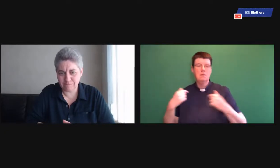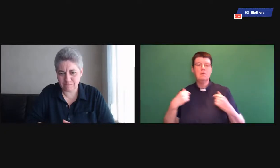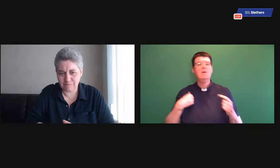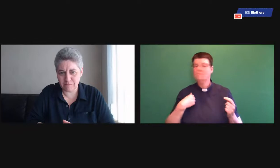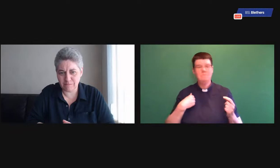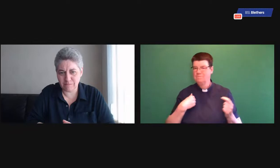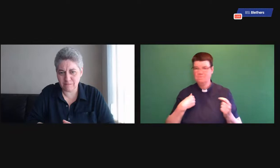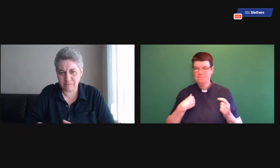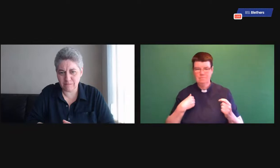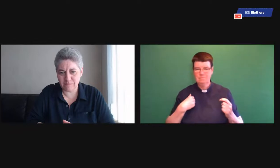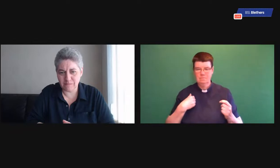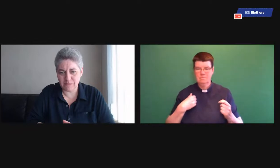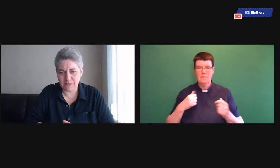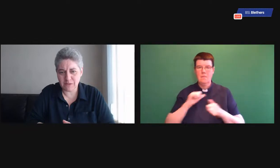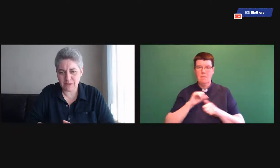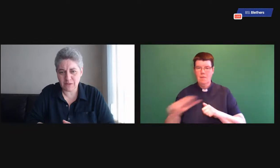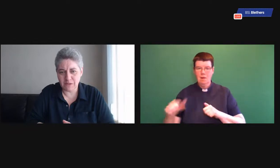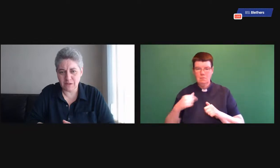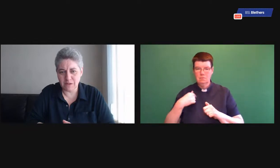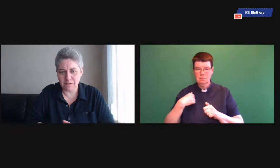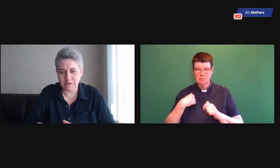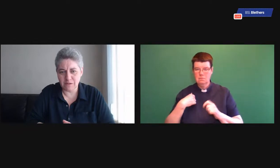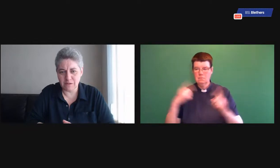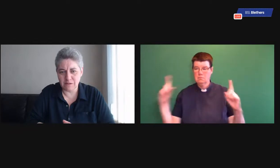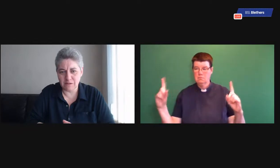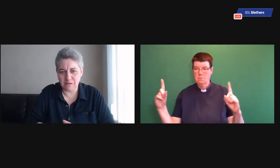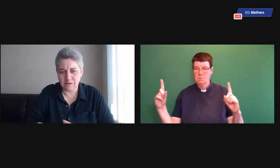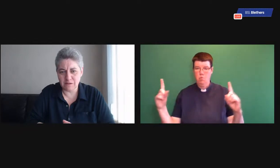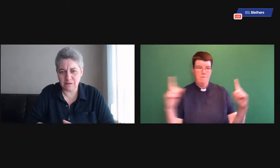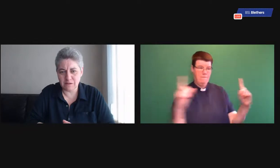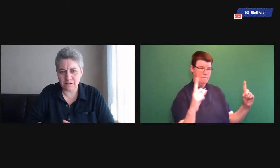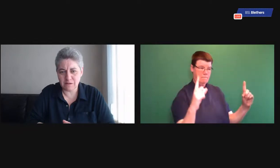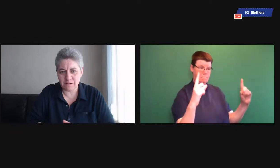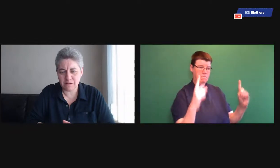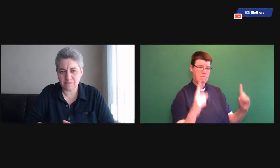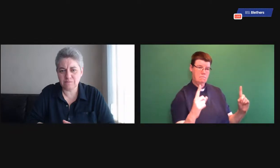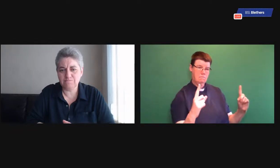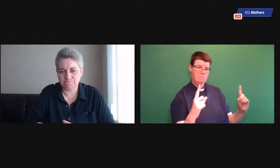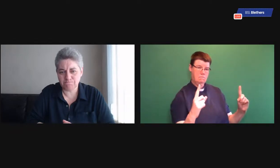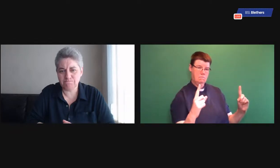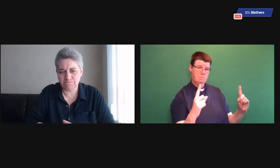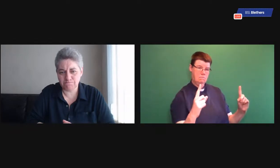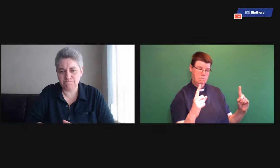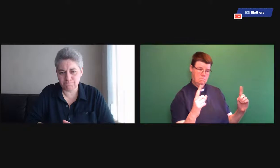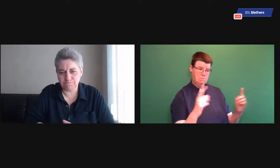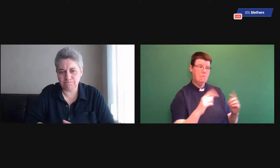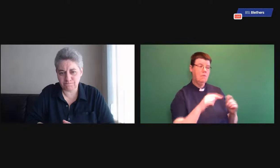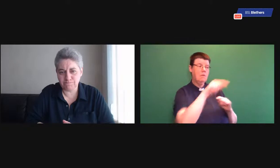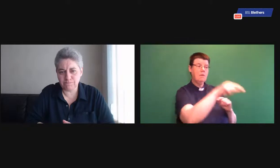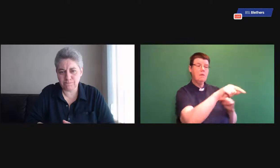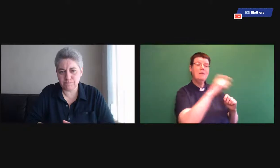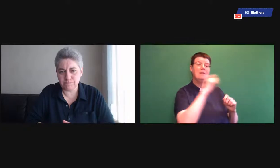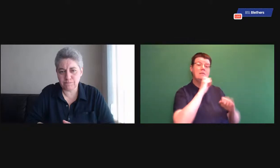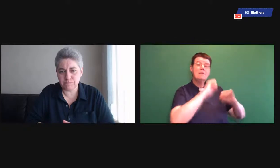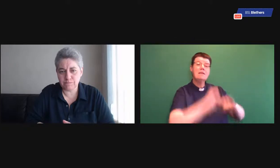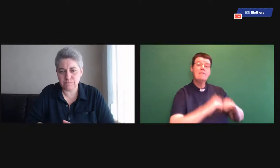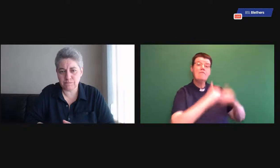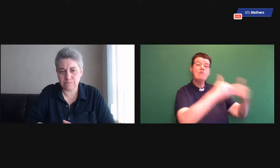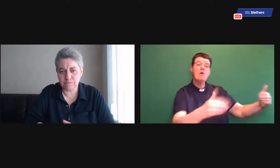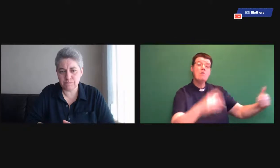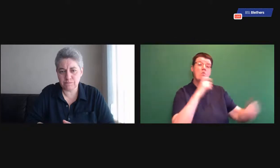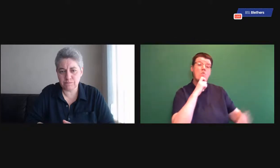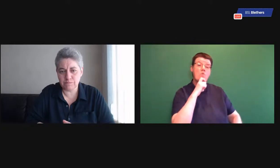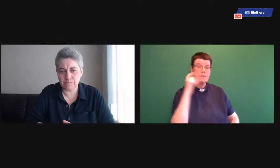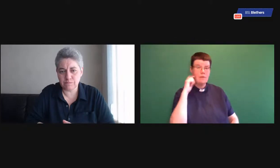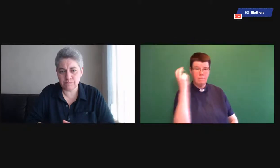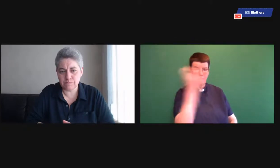the other. Family and friends sit in the seats. But for this wedding, this was about the bride and groom. So we had all